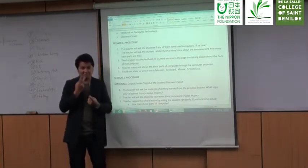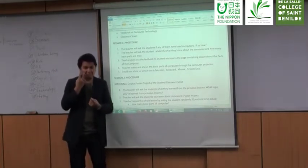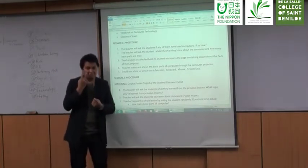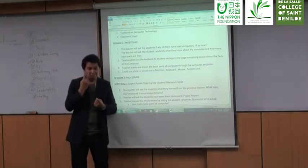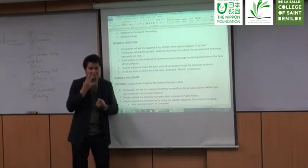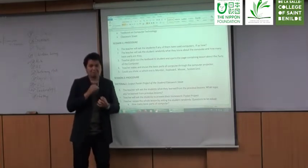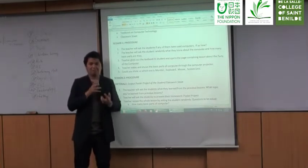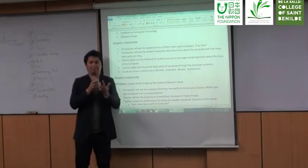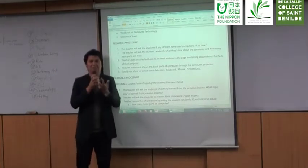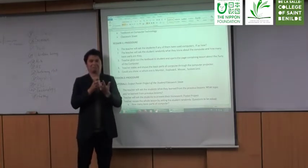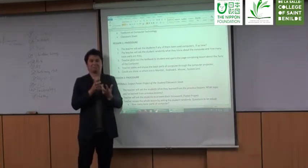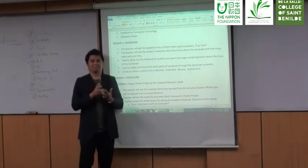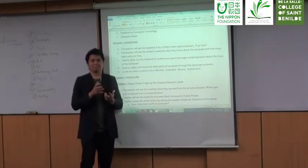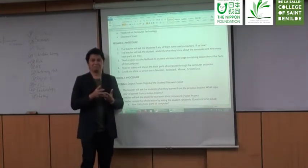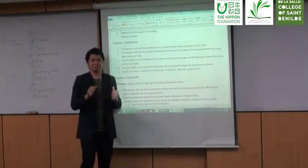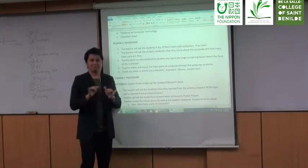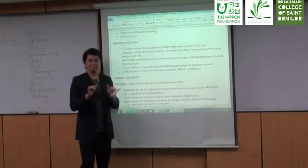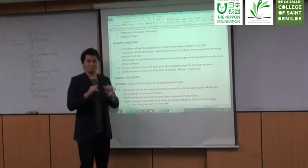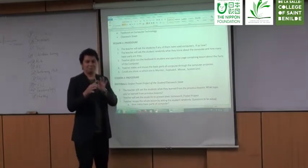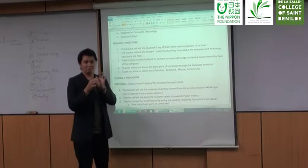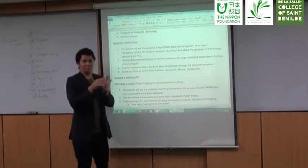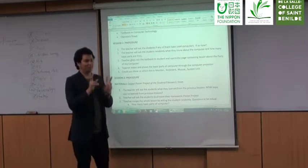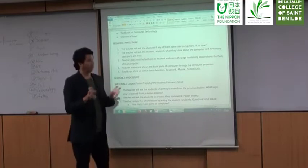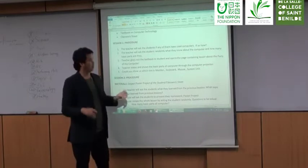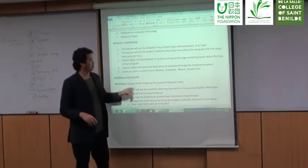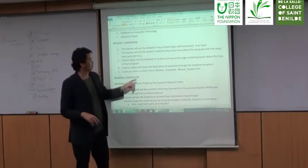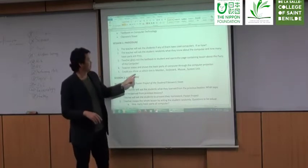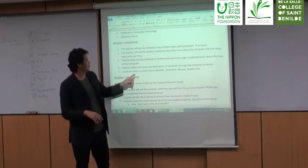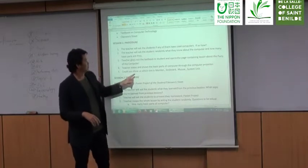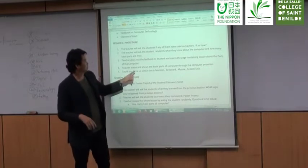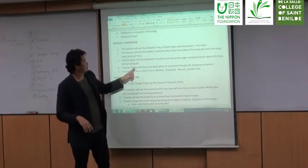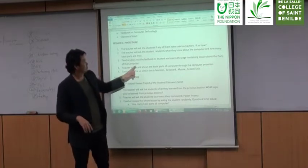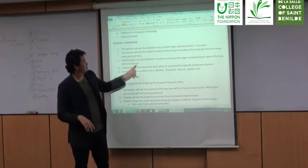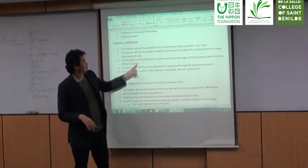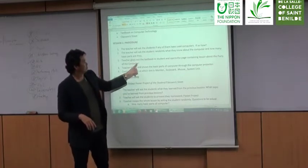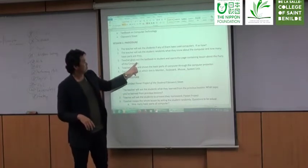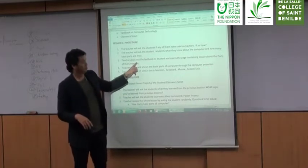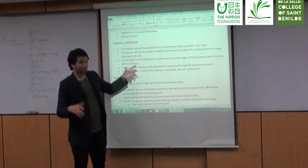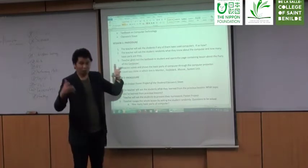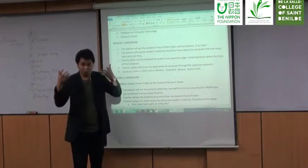Example, someone answer right away, others don't.